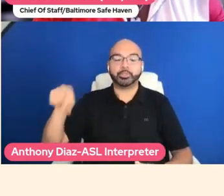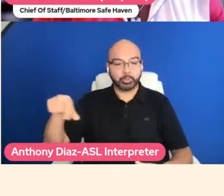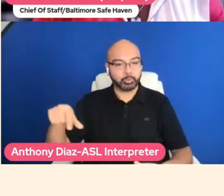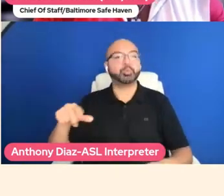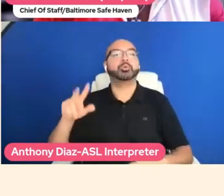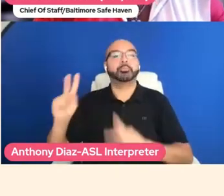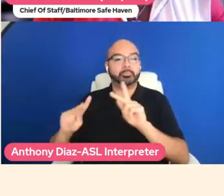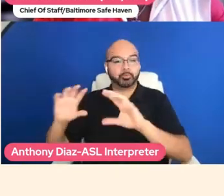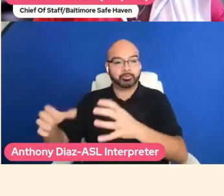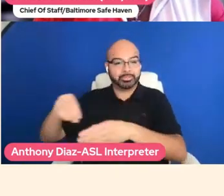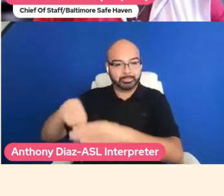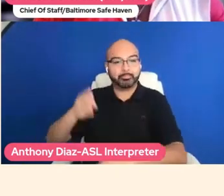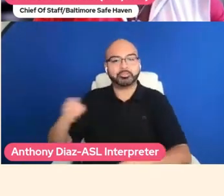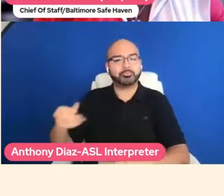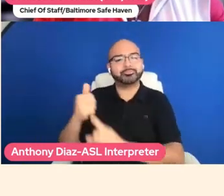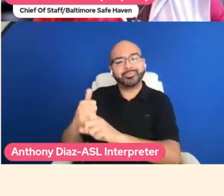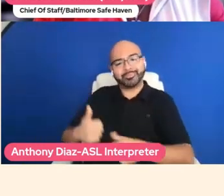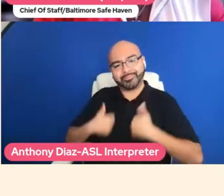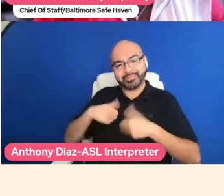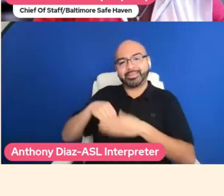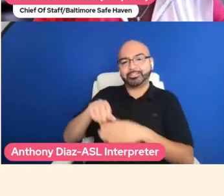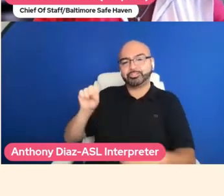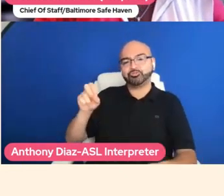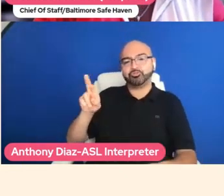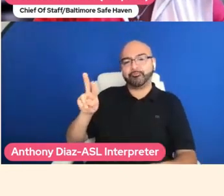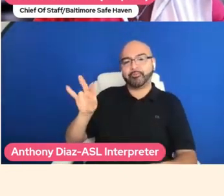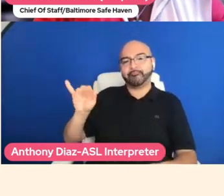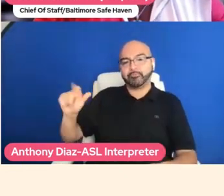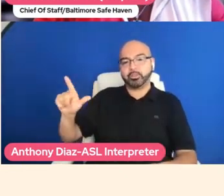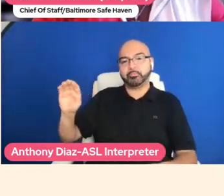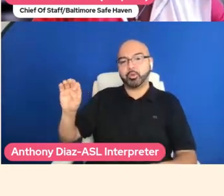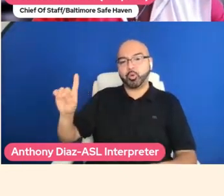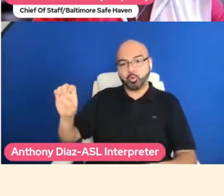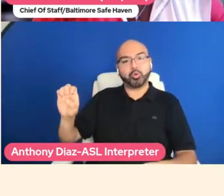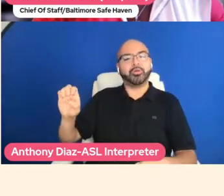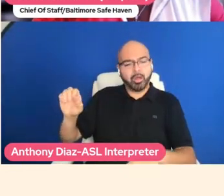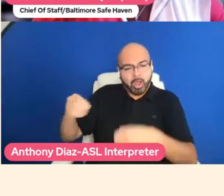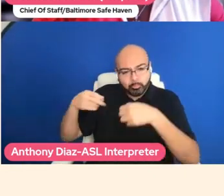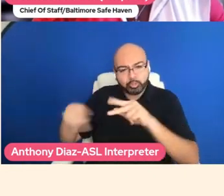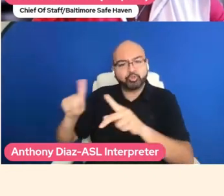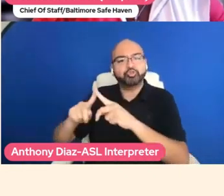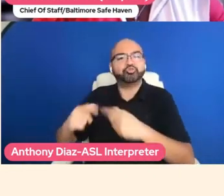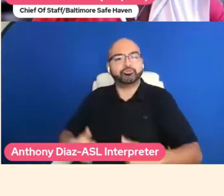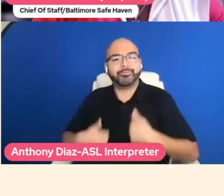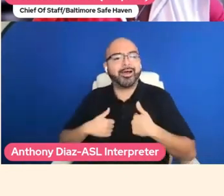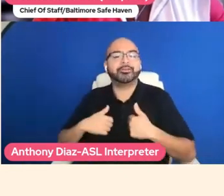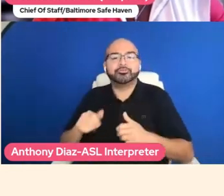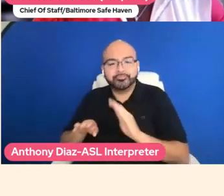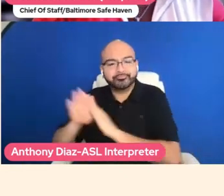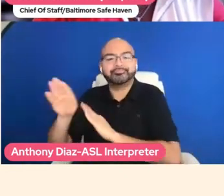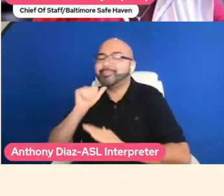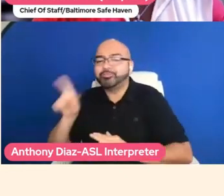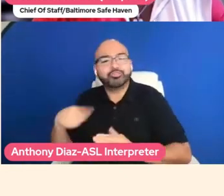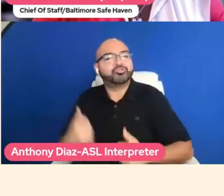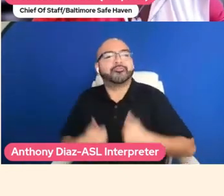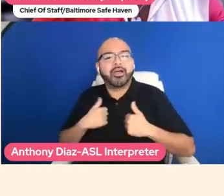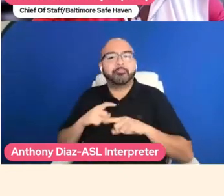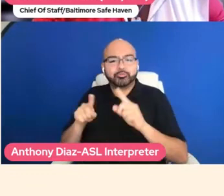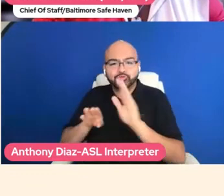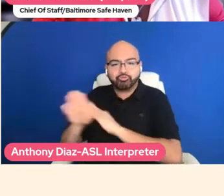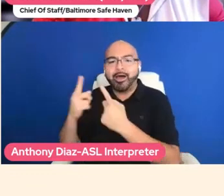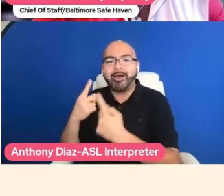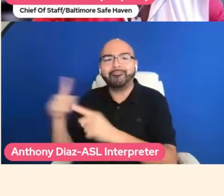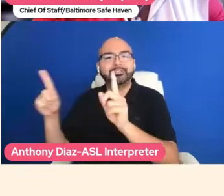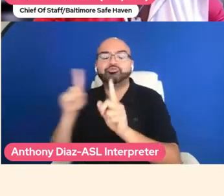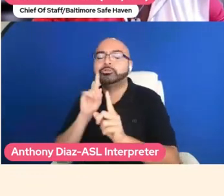were living in survival mode the opportunity to thrive, not just to survive, but to thrive. And that is so important because a lot